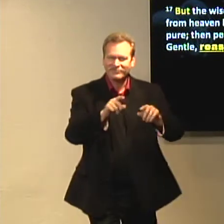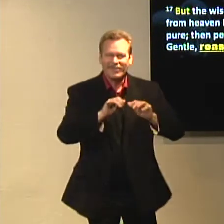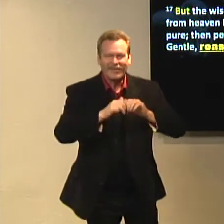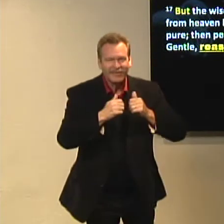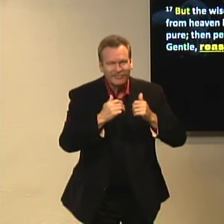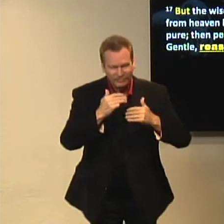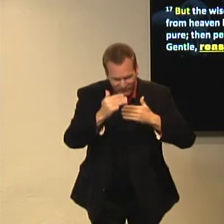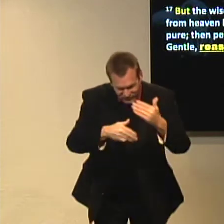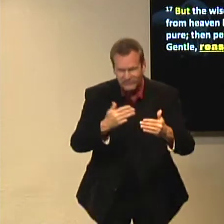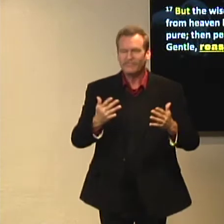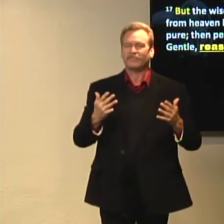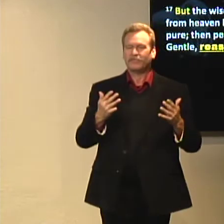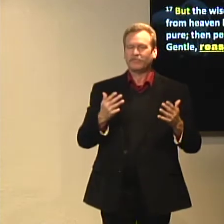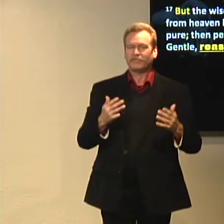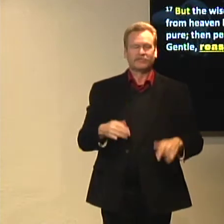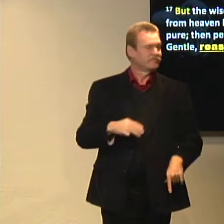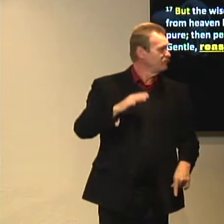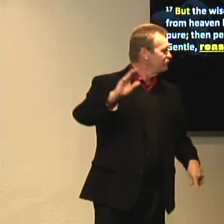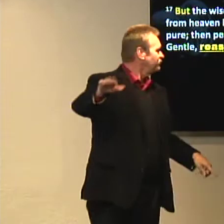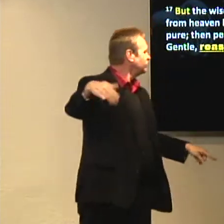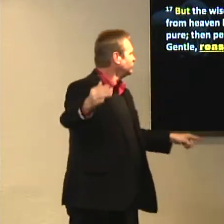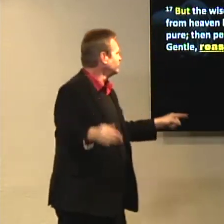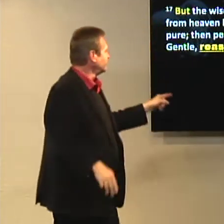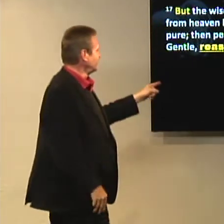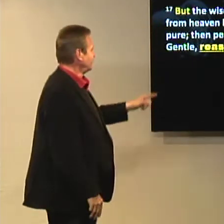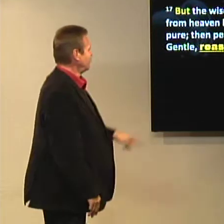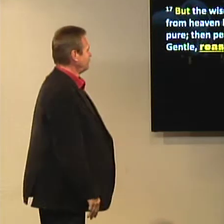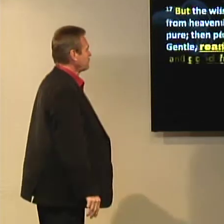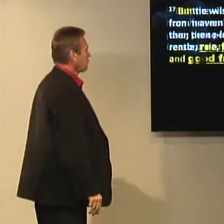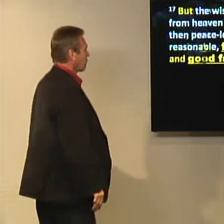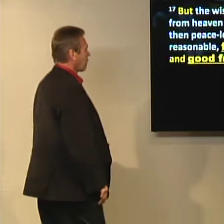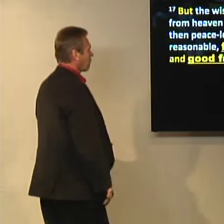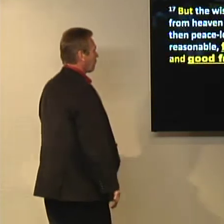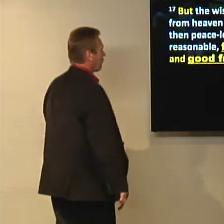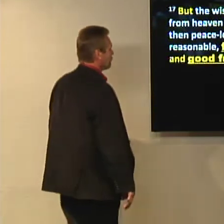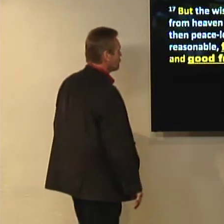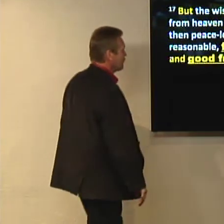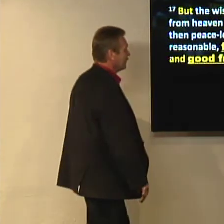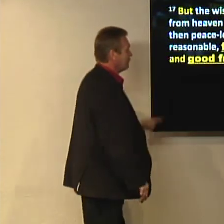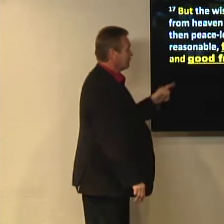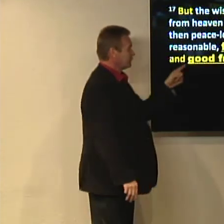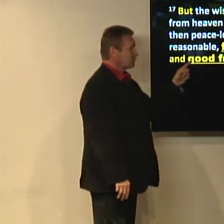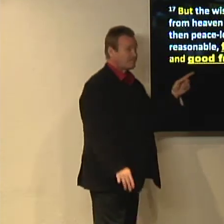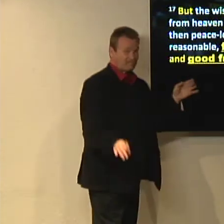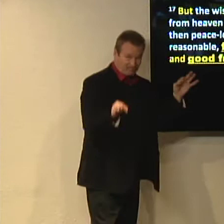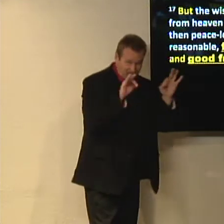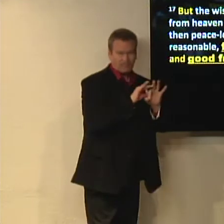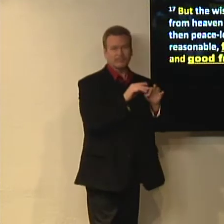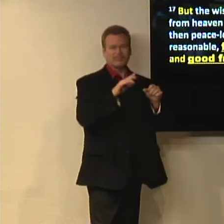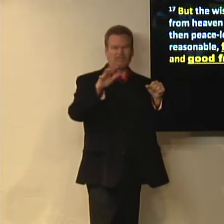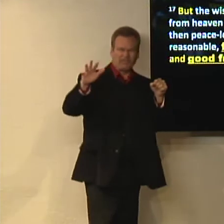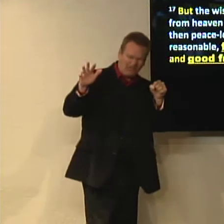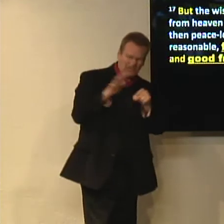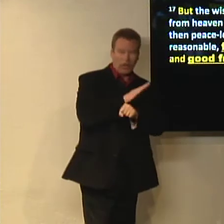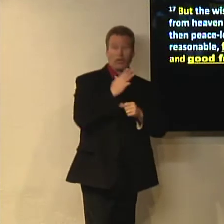to be careful how we answer, how we respond, how we proceed in a given